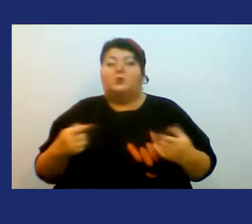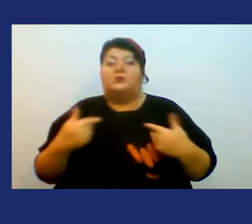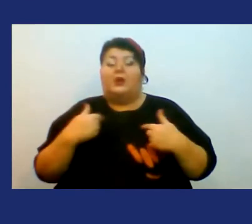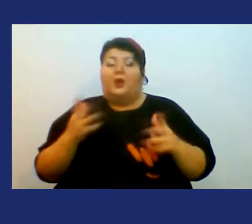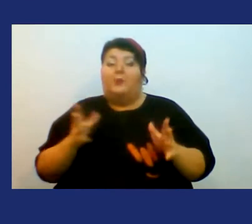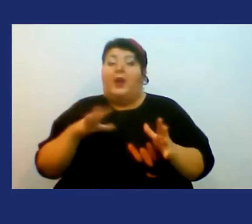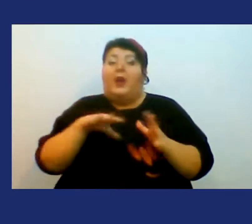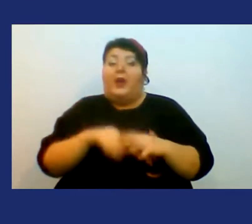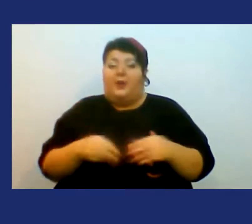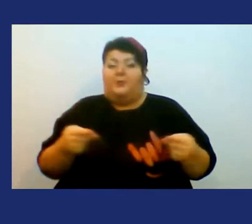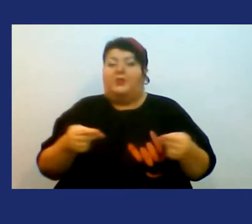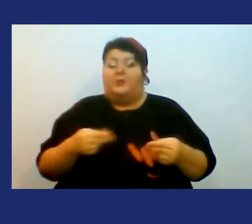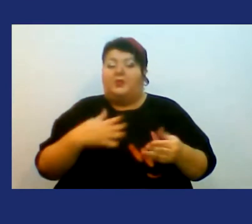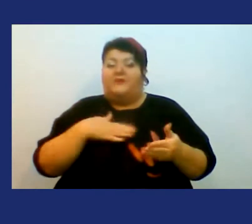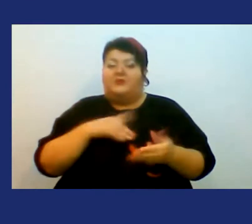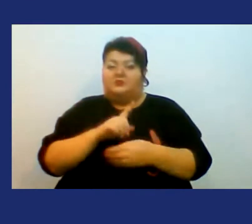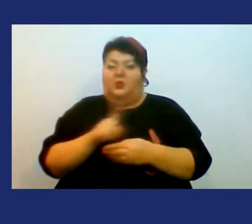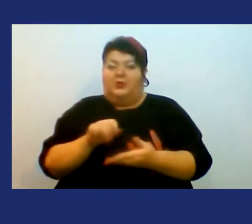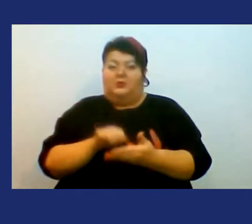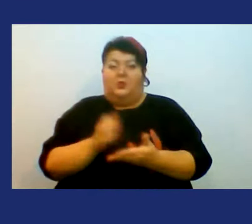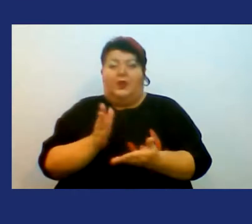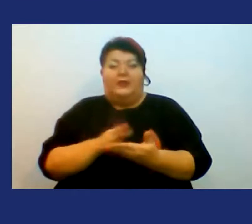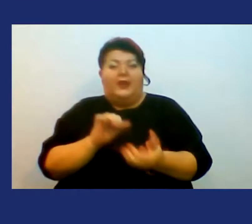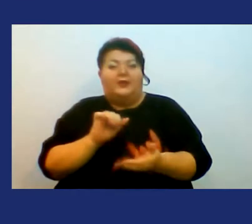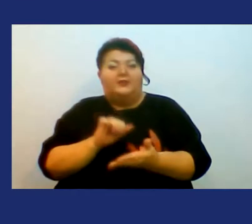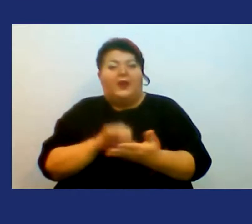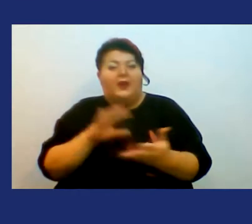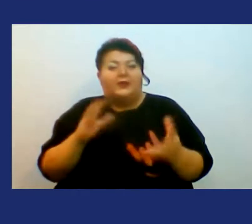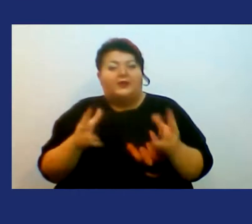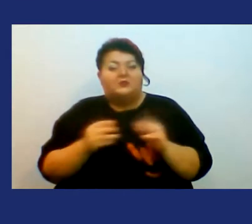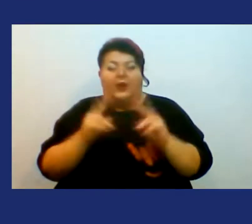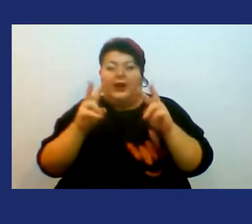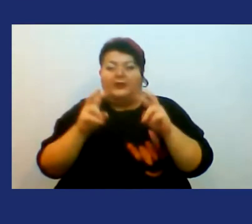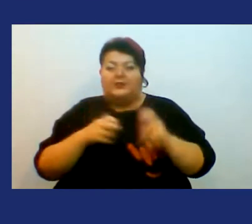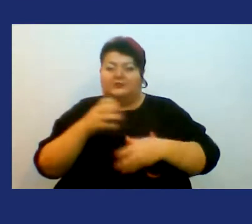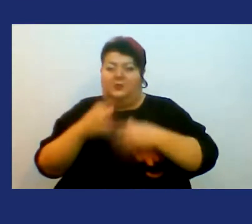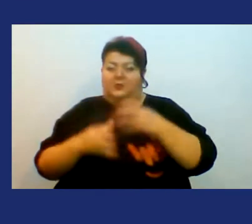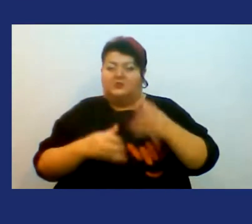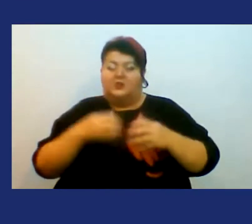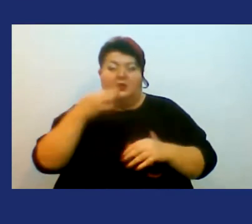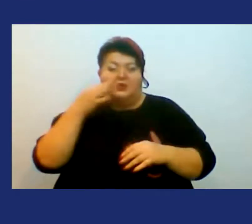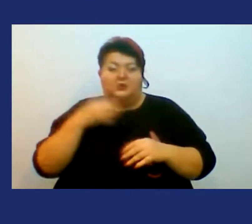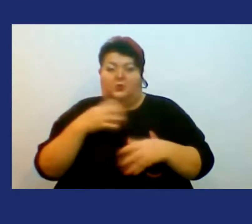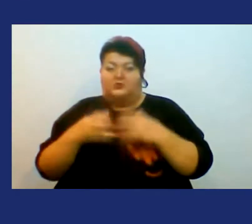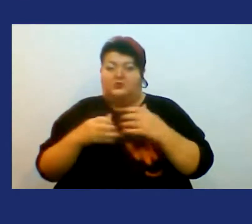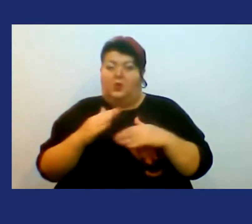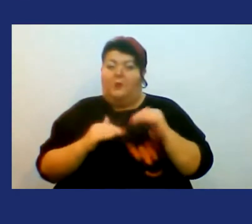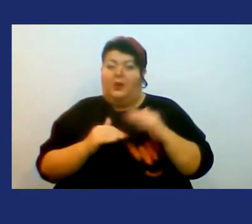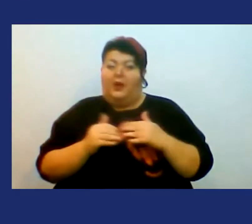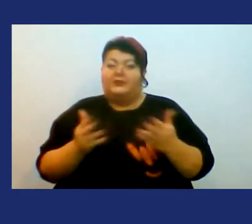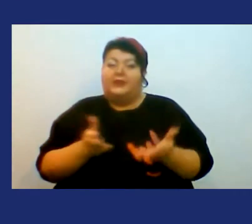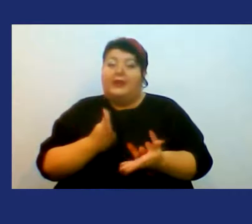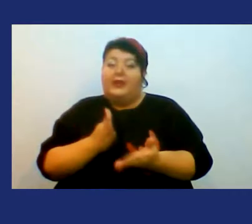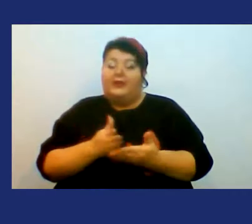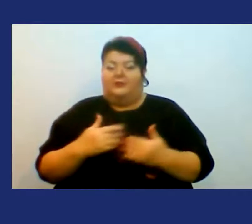persons with disabilities, and lots of novelties we introduce in our legislation is the result of the analysis of